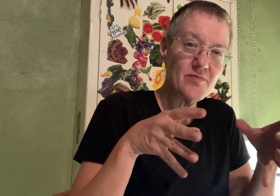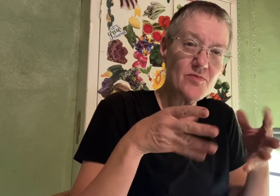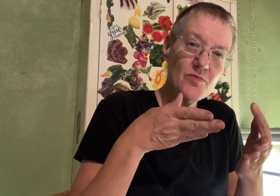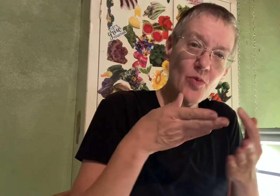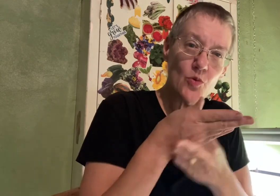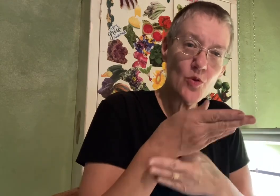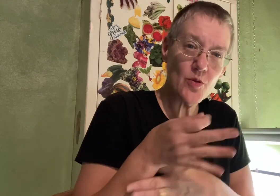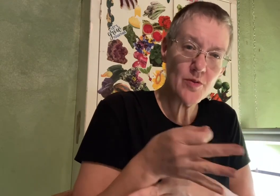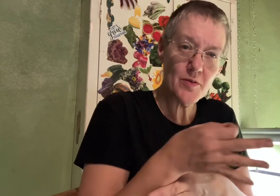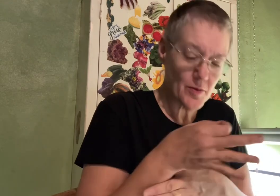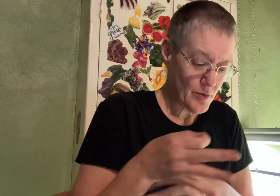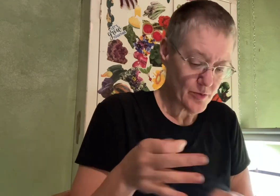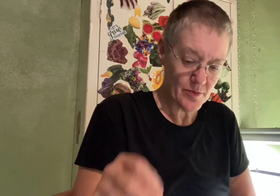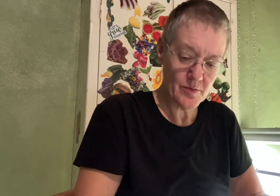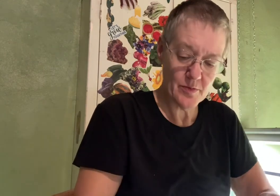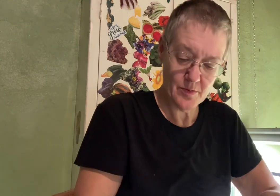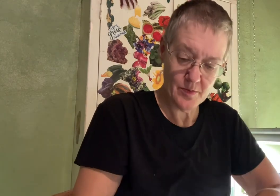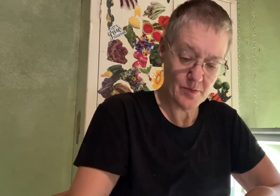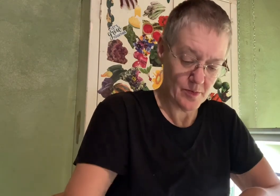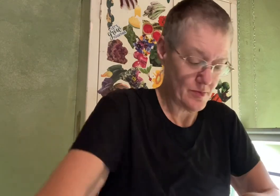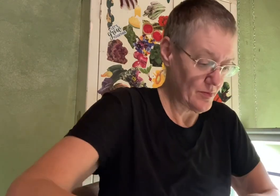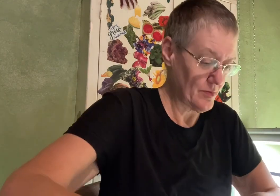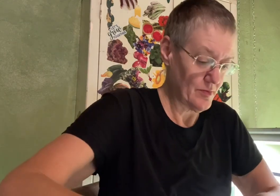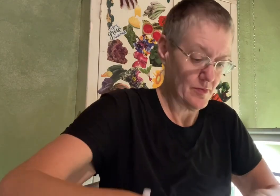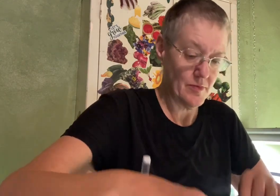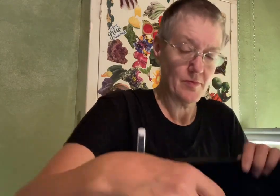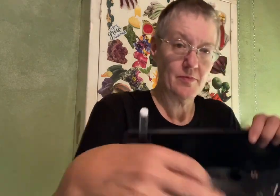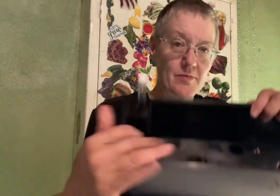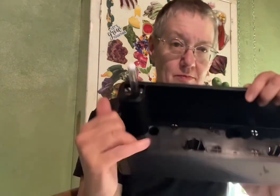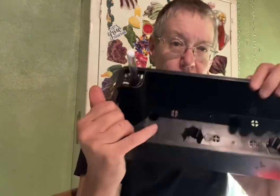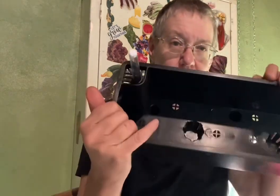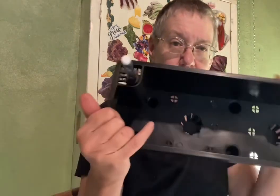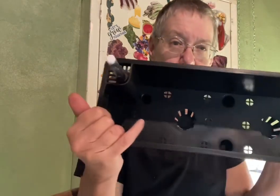we'll see how much we lose through these holes.